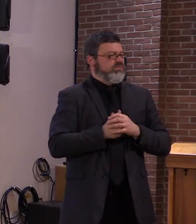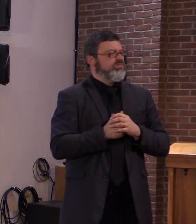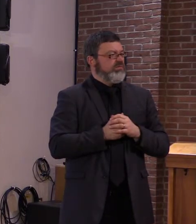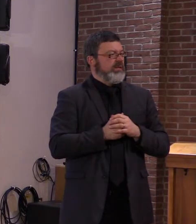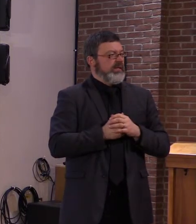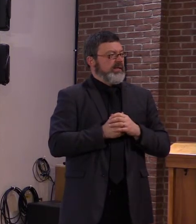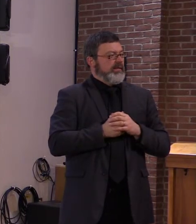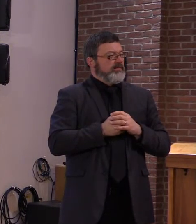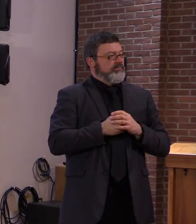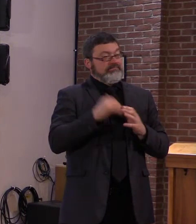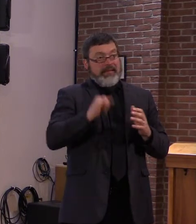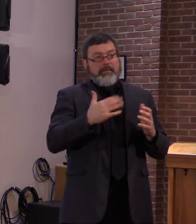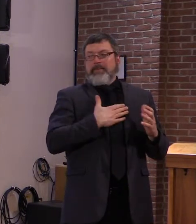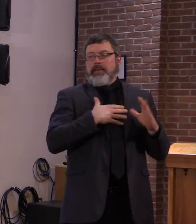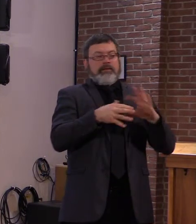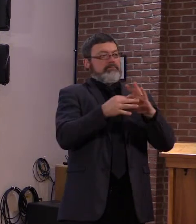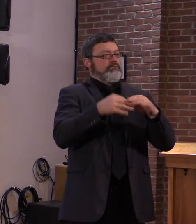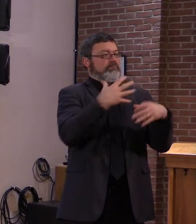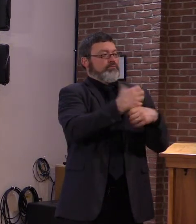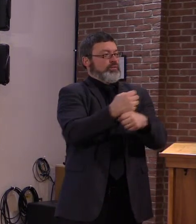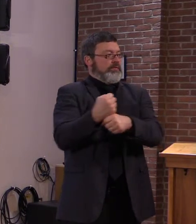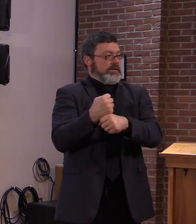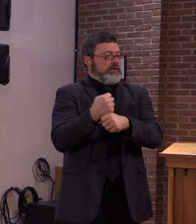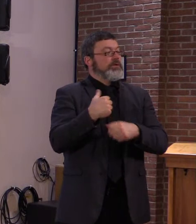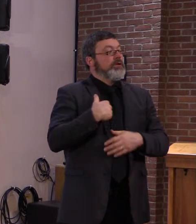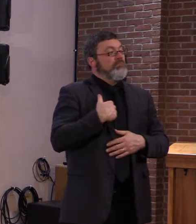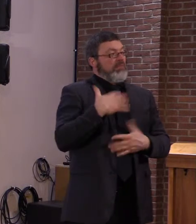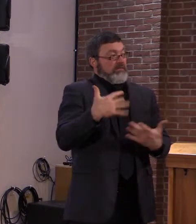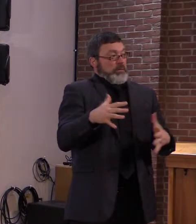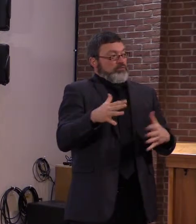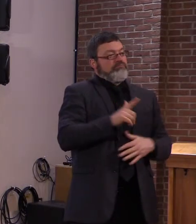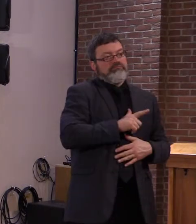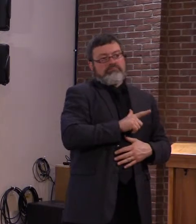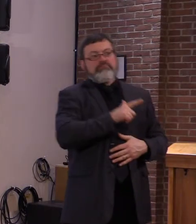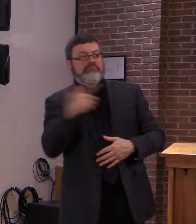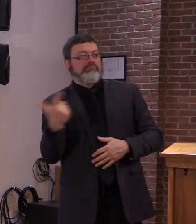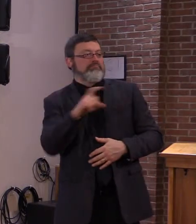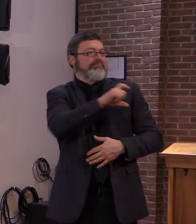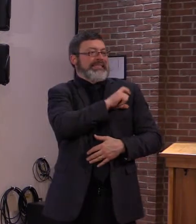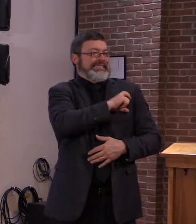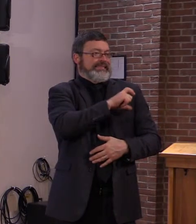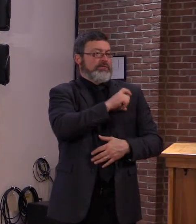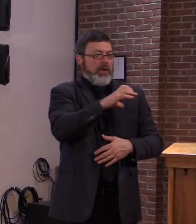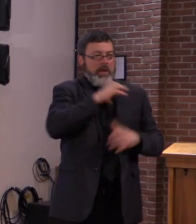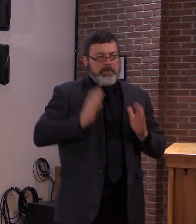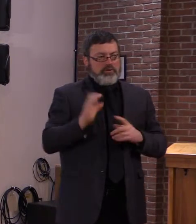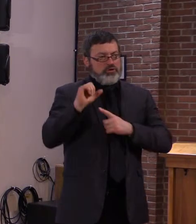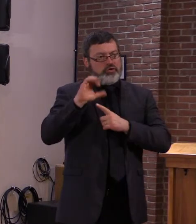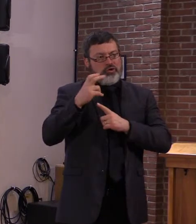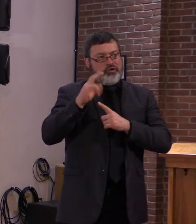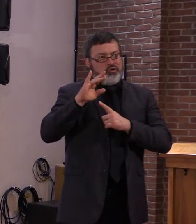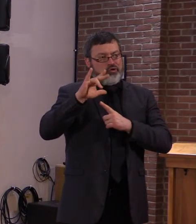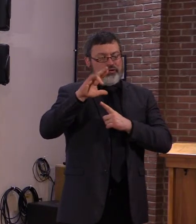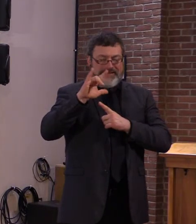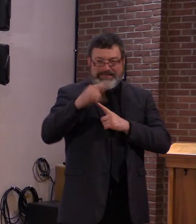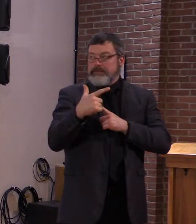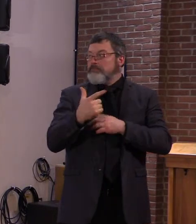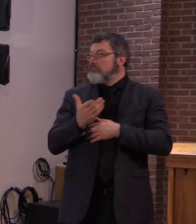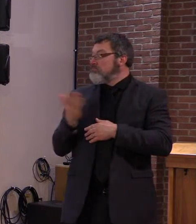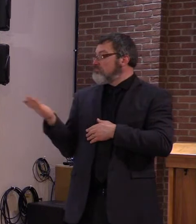on social media, and there may be others as well who are way ahead of us. And I thank them for doing so. And this will